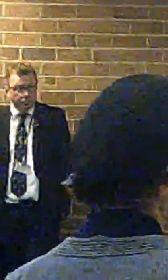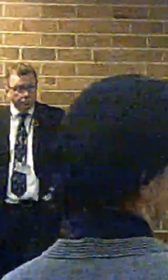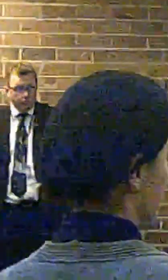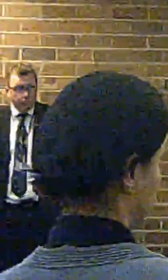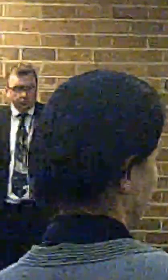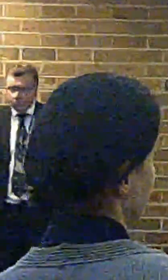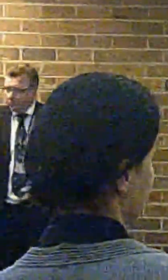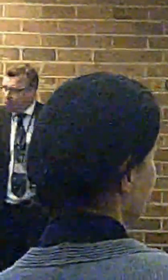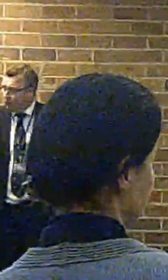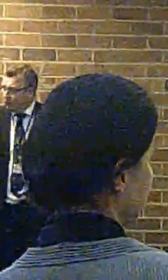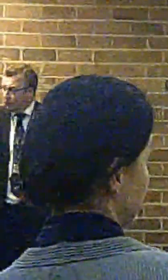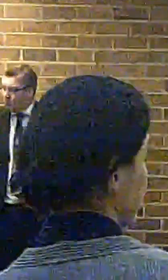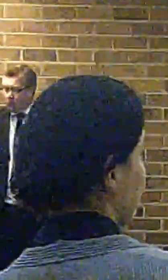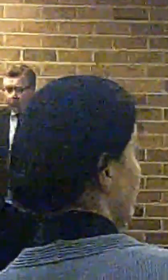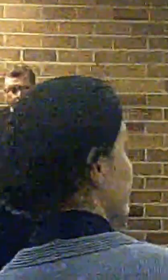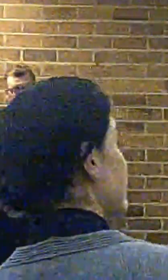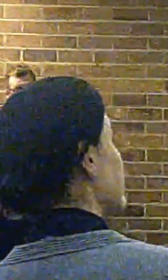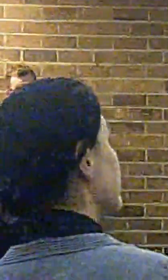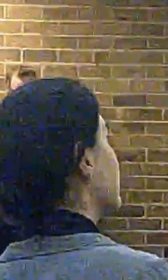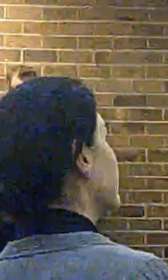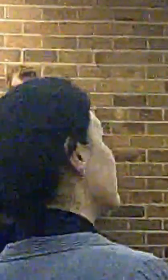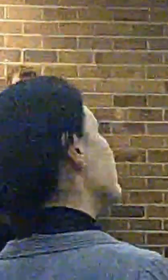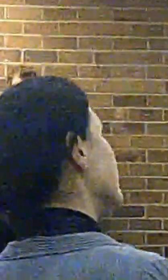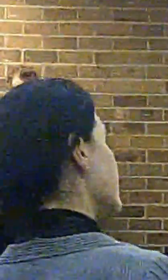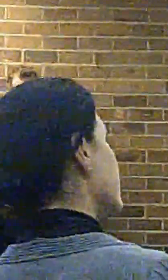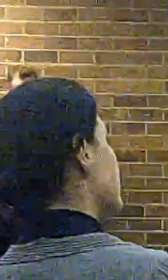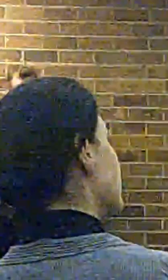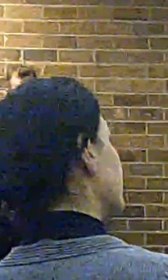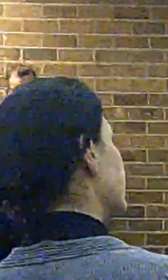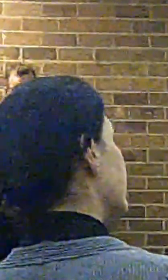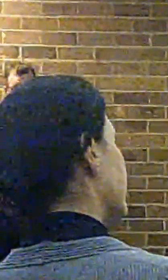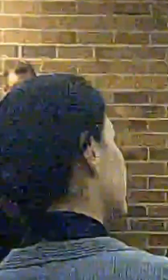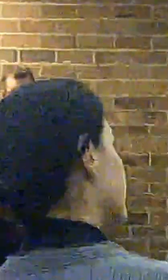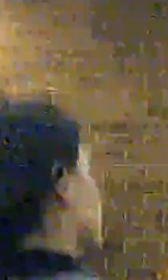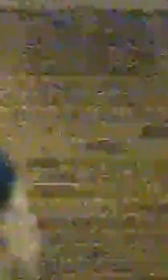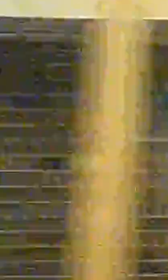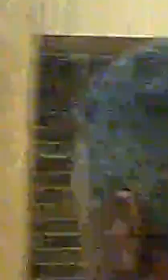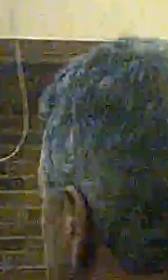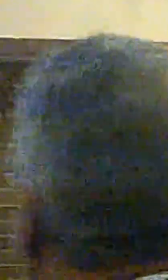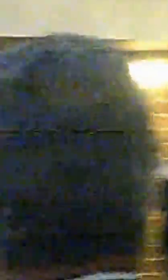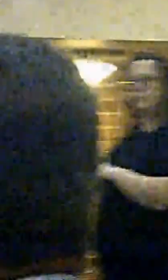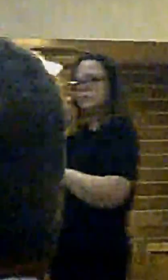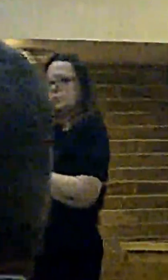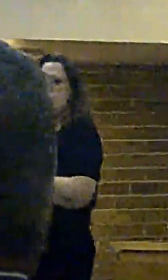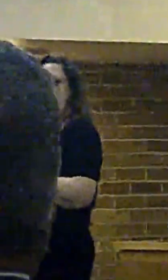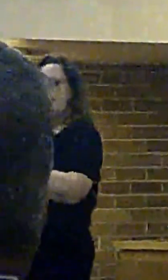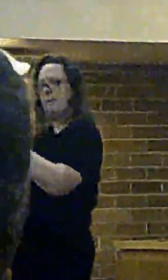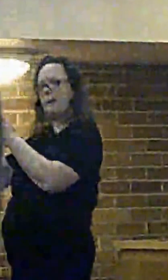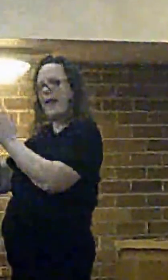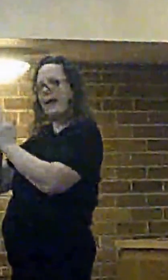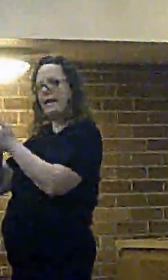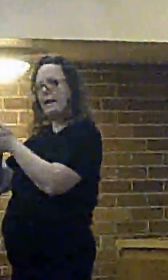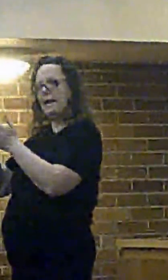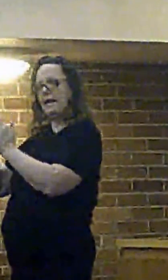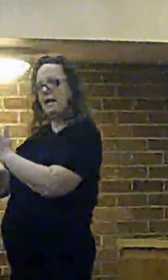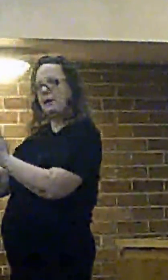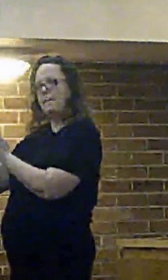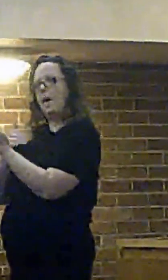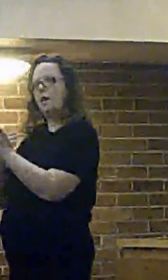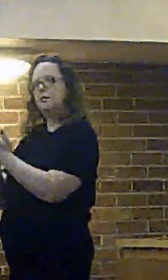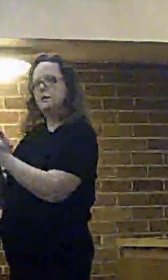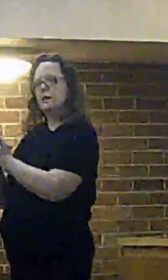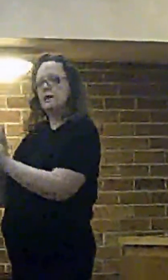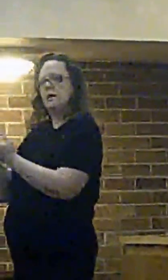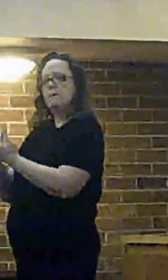We are, but unless you may well be able to influence Whirl's planning policy far more than I can.